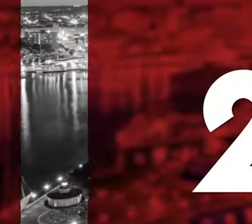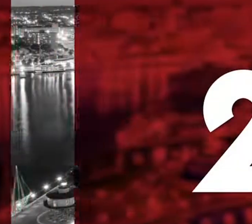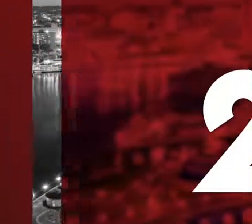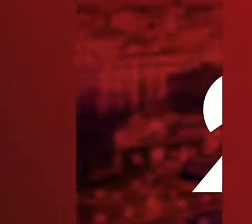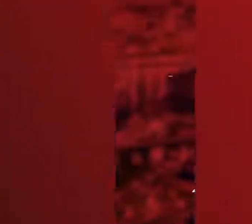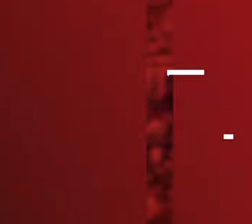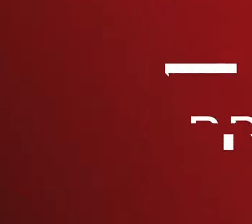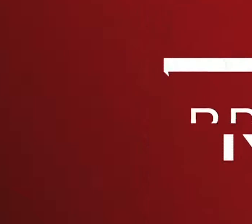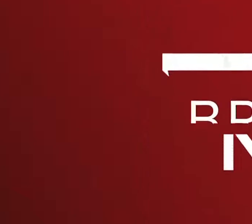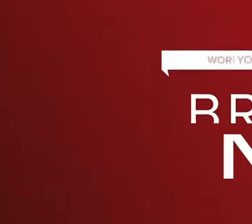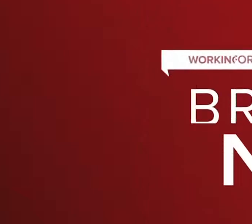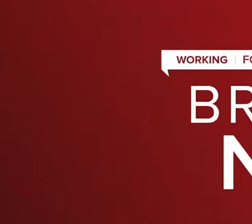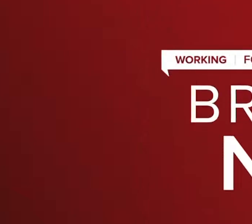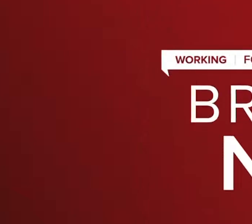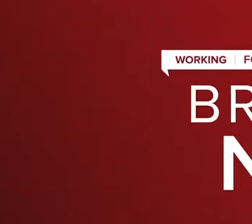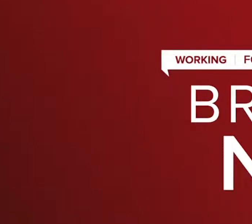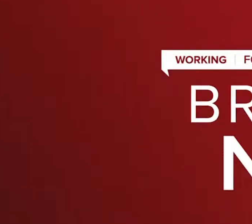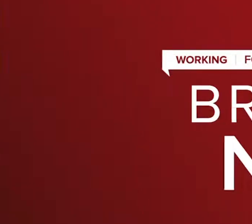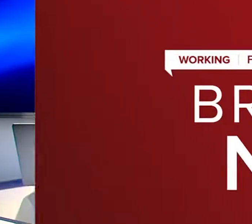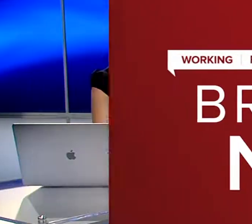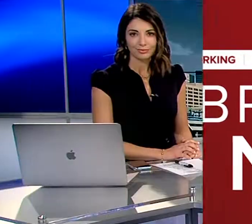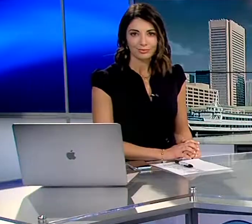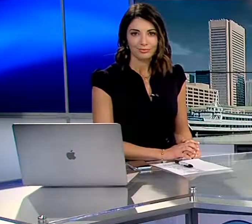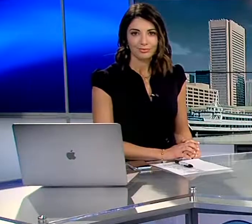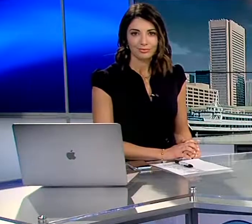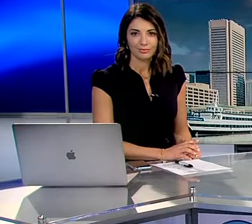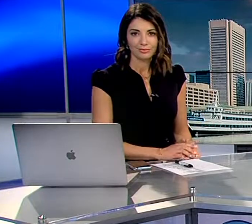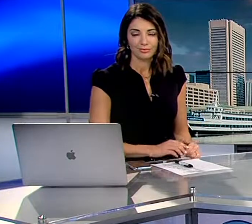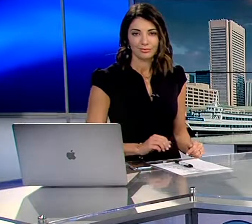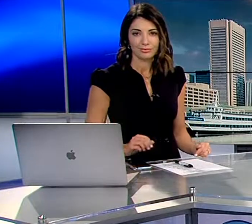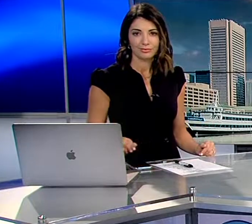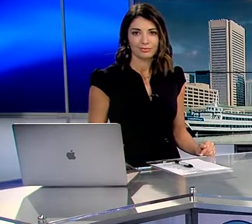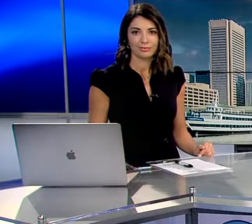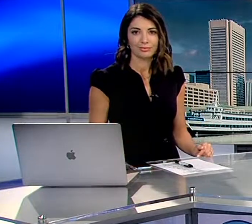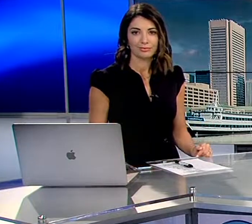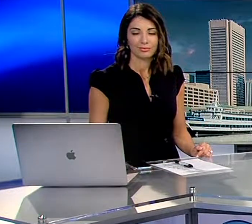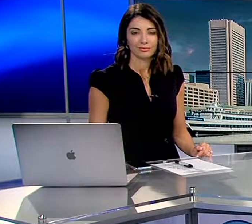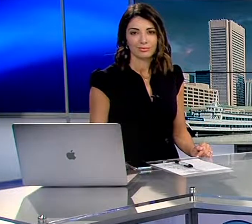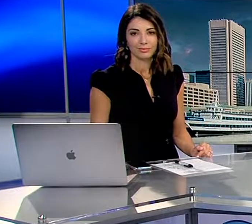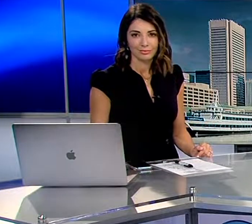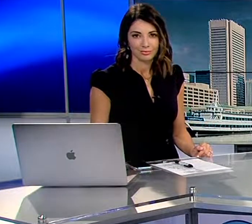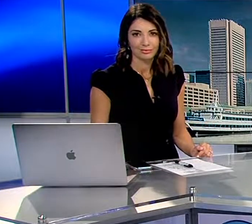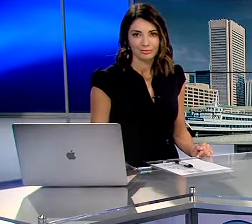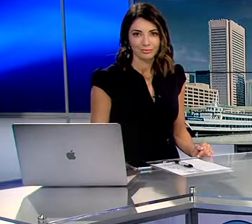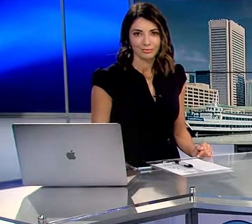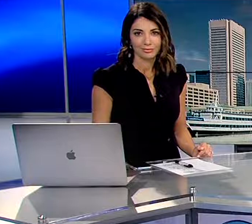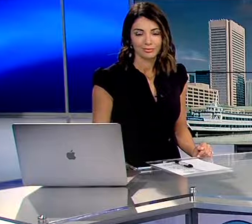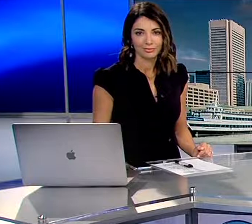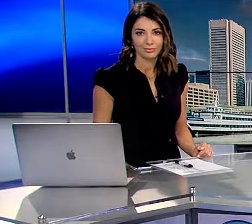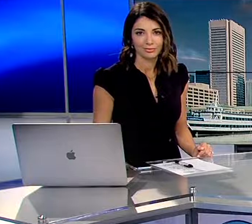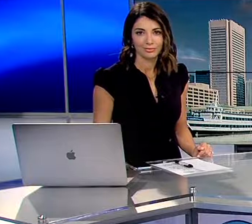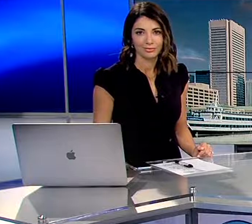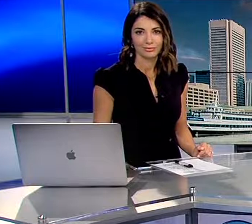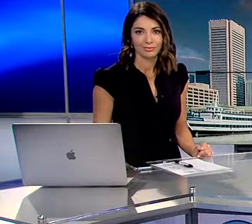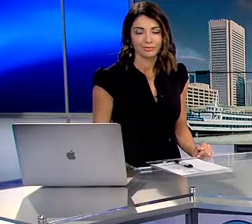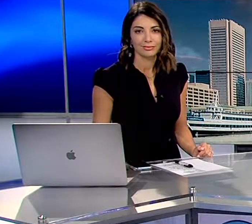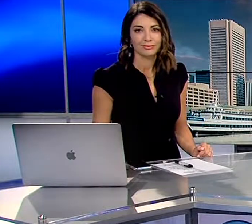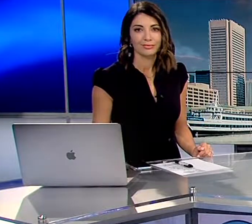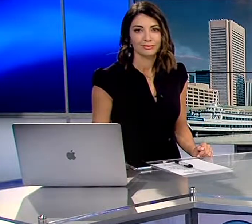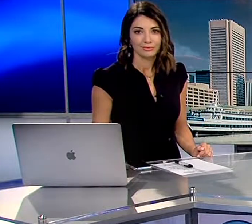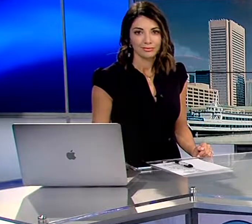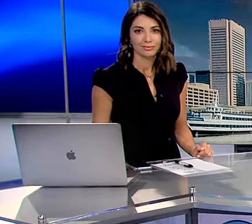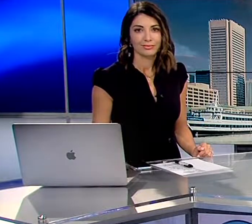WMAR 2 News begins now with breaking news. All right, we're going to take you live now to Annapolis to get the latest from Governor Larry Hogan on